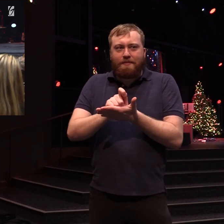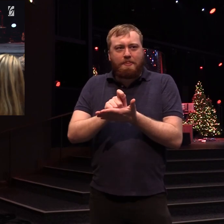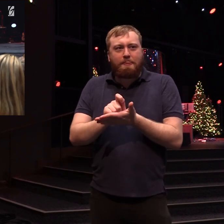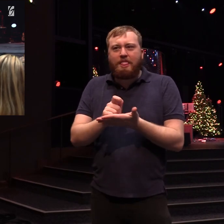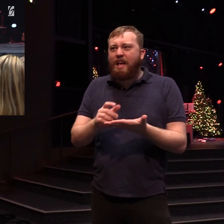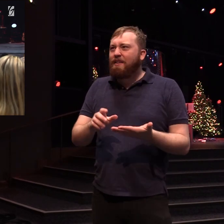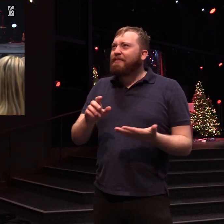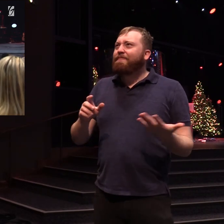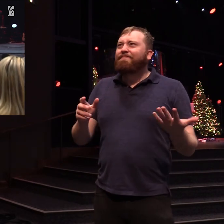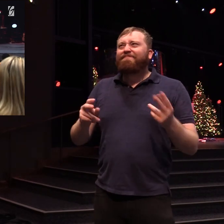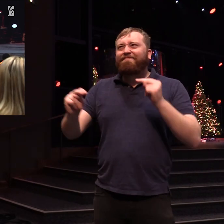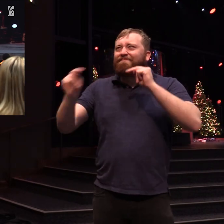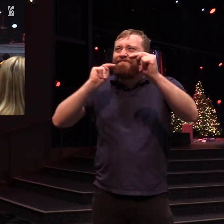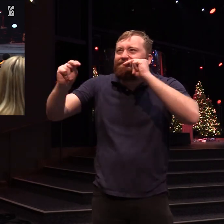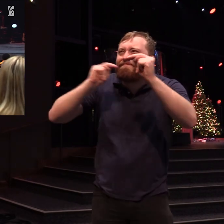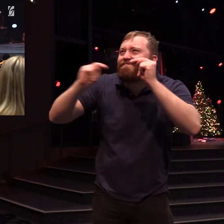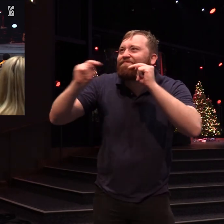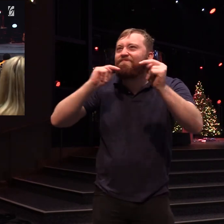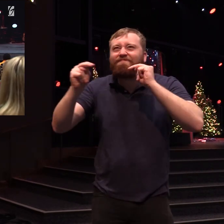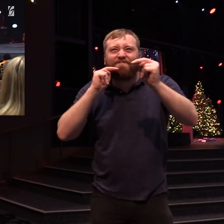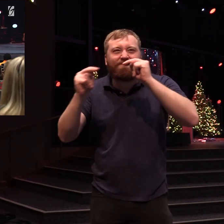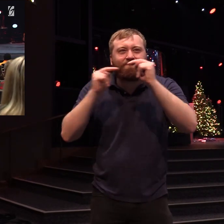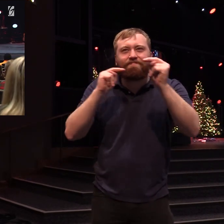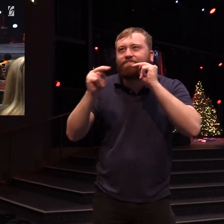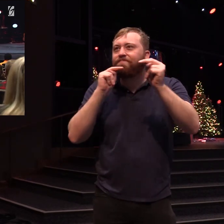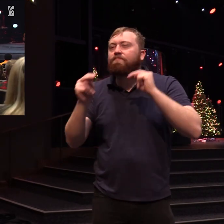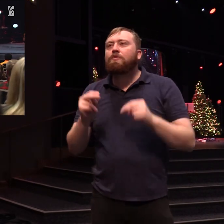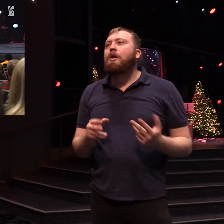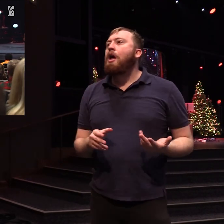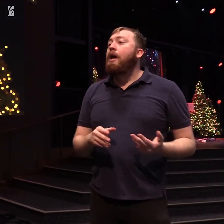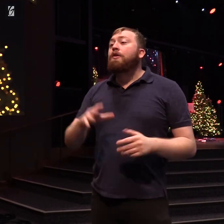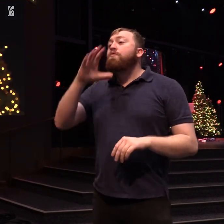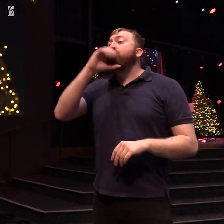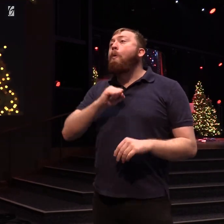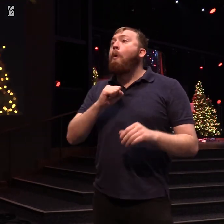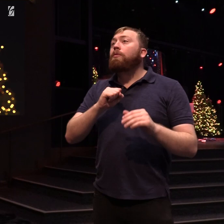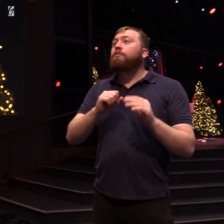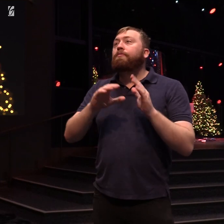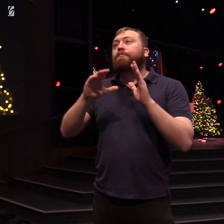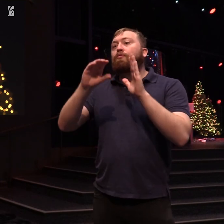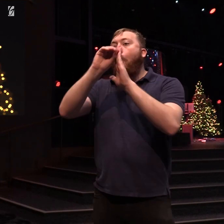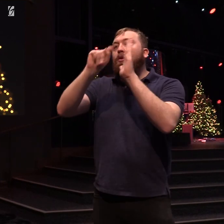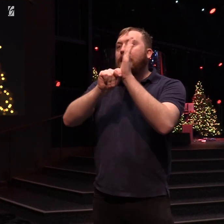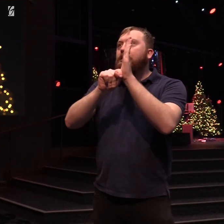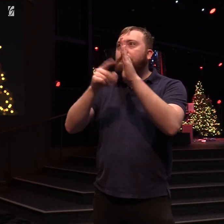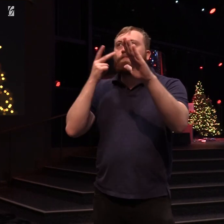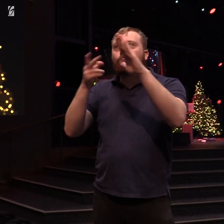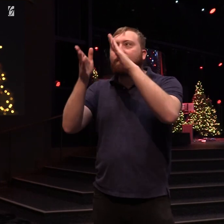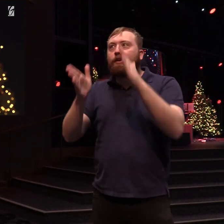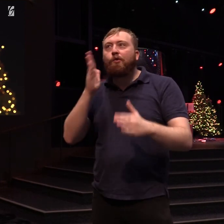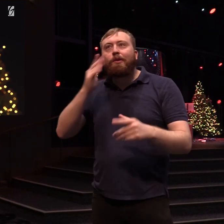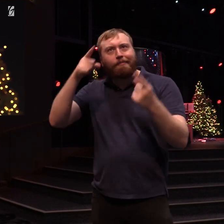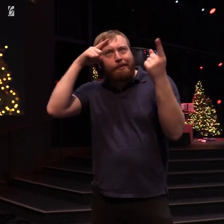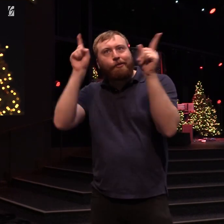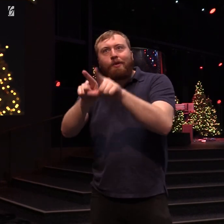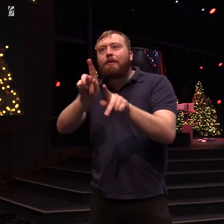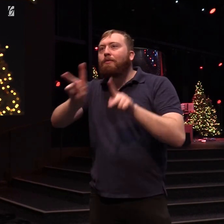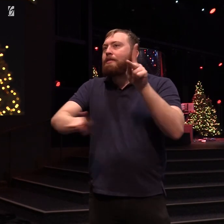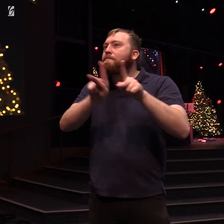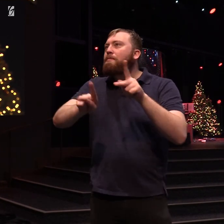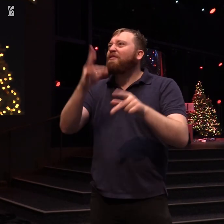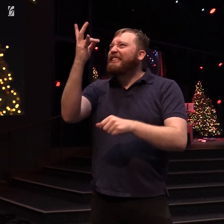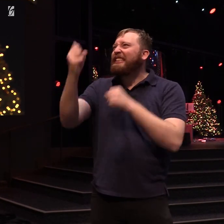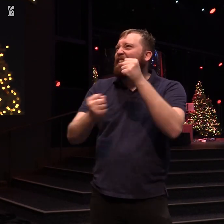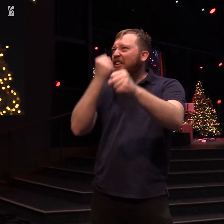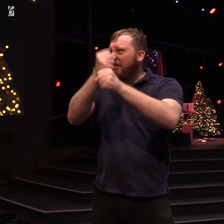diplomacy. The Old Testament prophet said that leader will make a firm agreement with many people for 7 years. He's